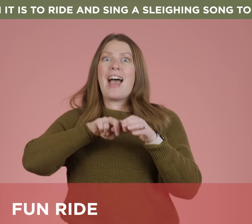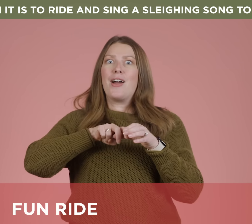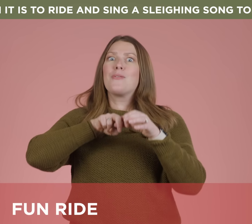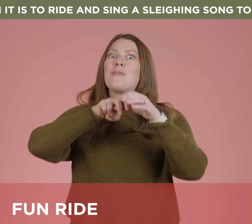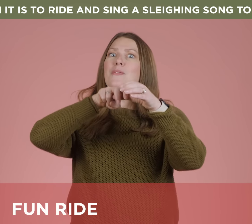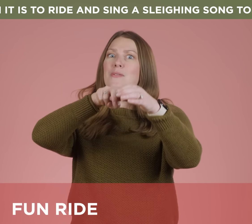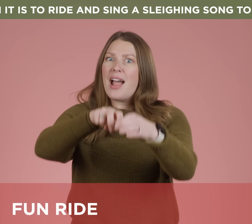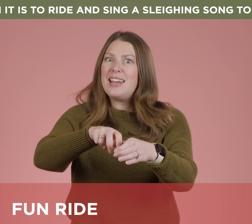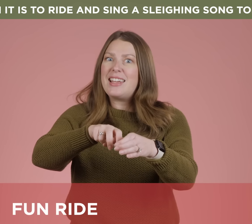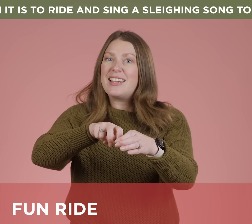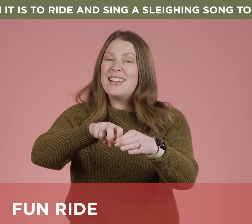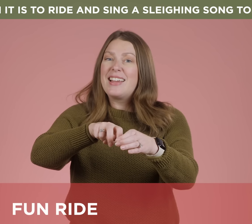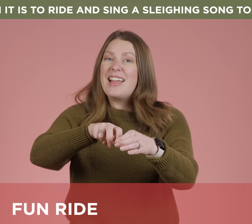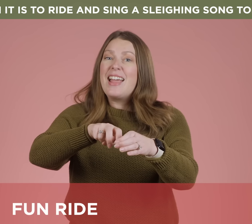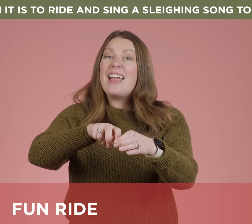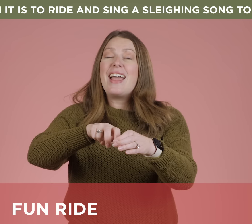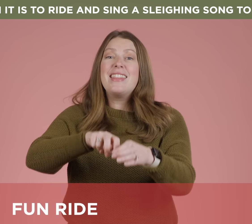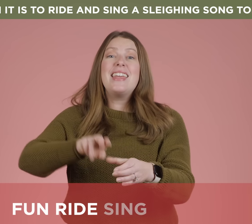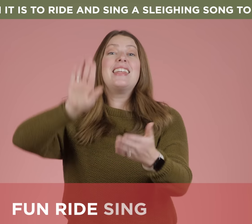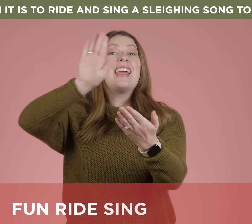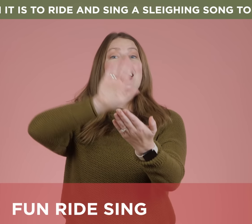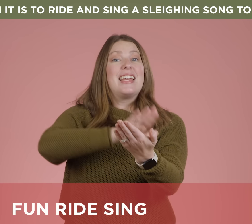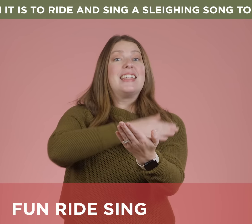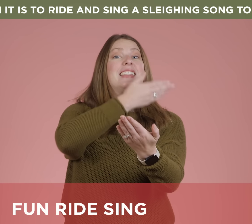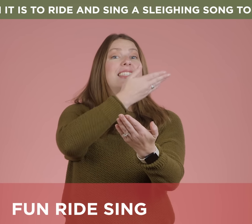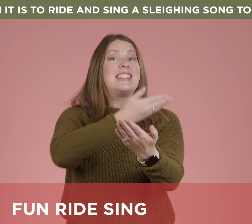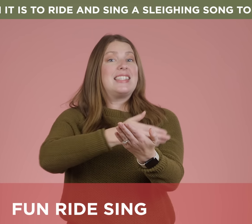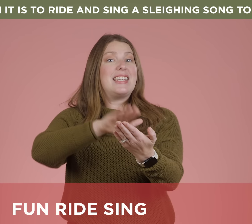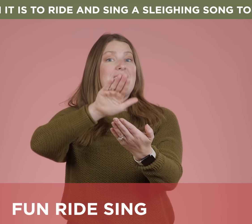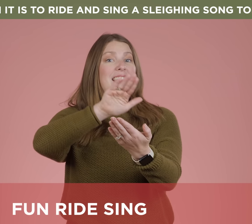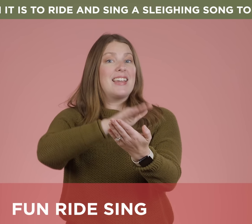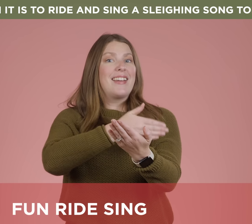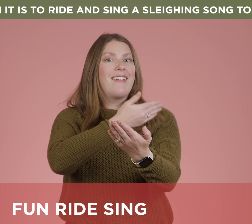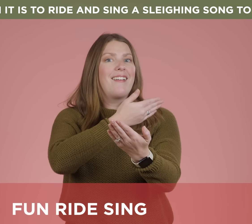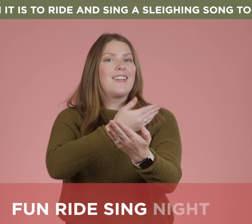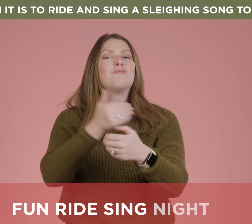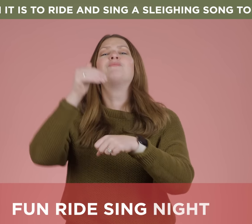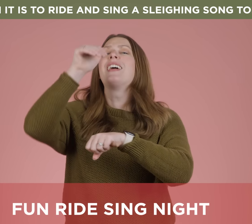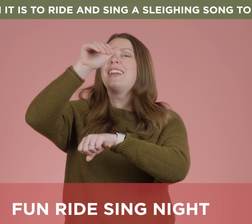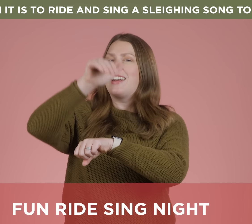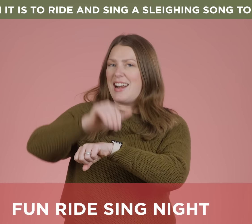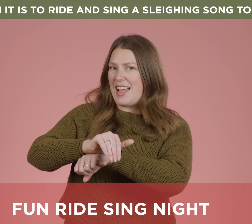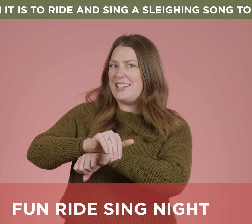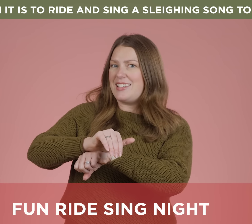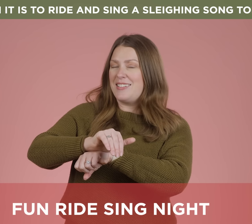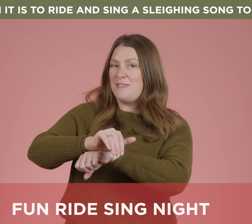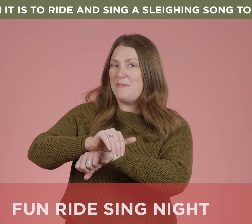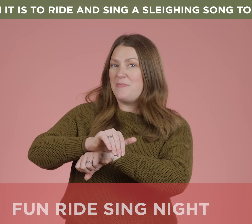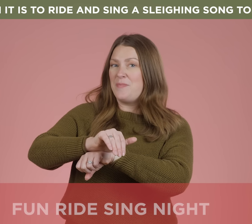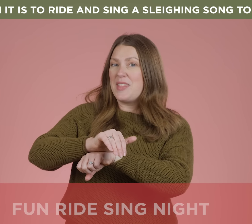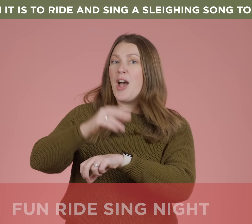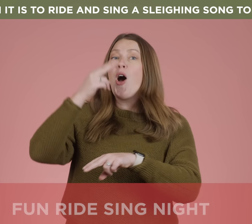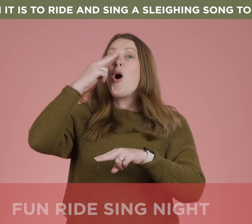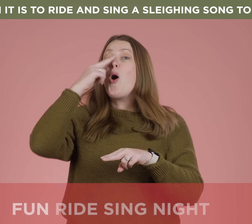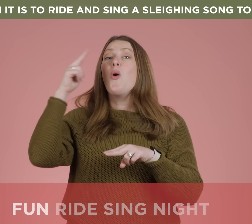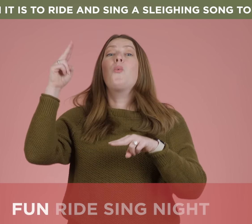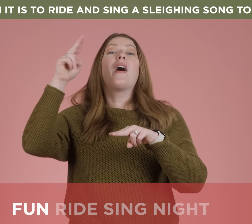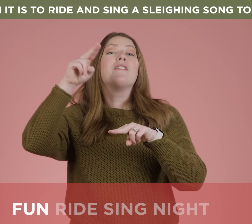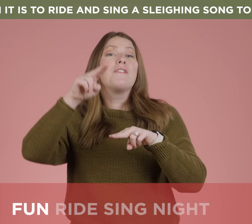that riding, and then sing night. Oh, what